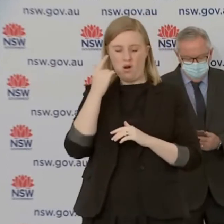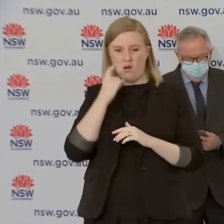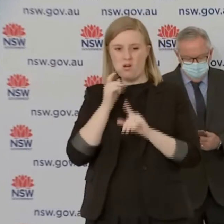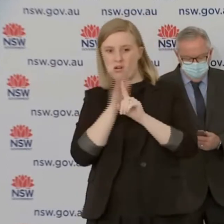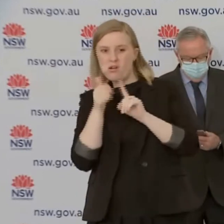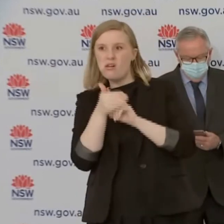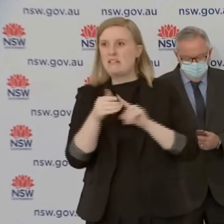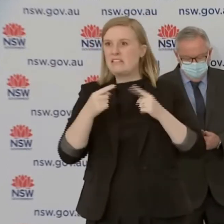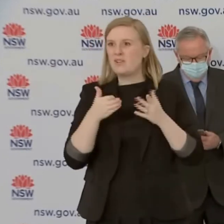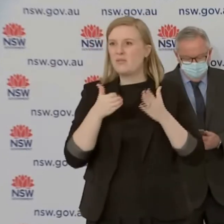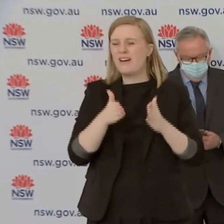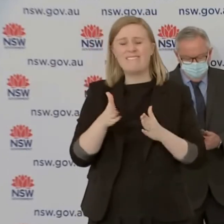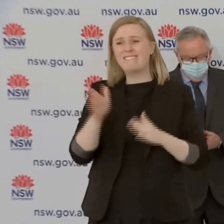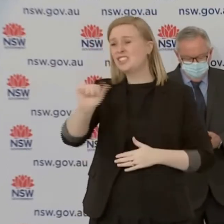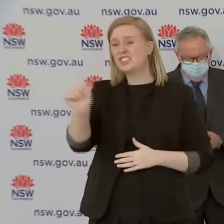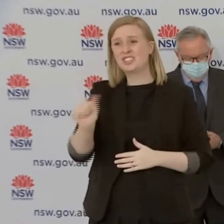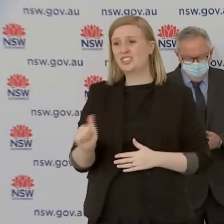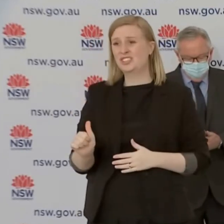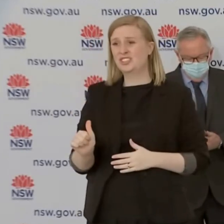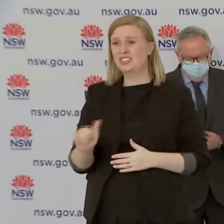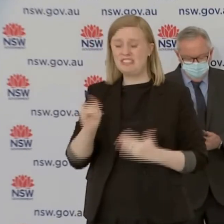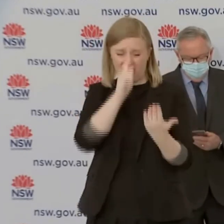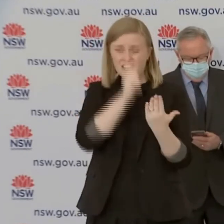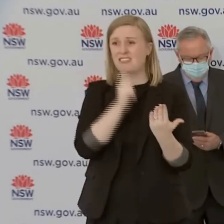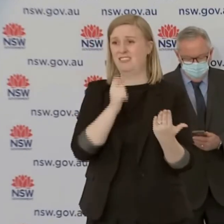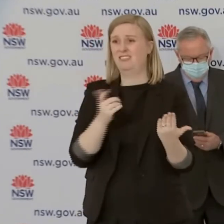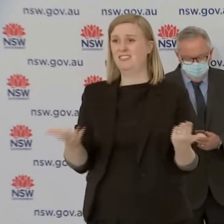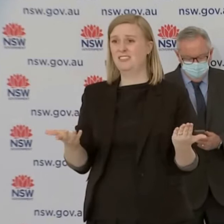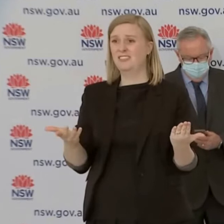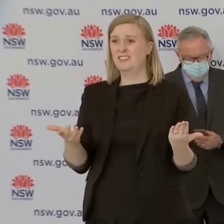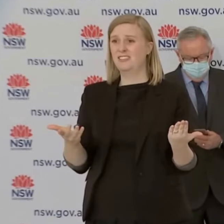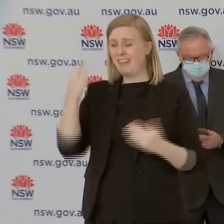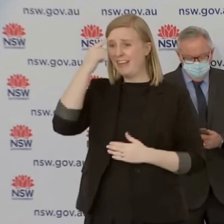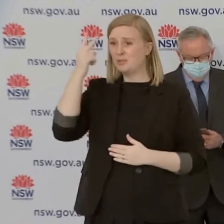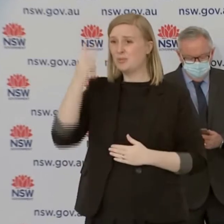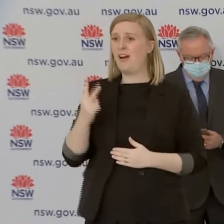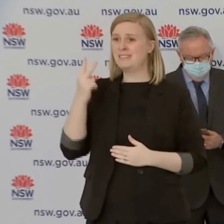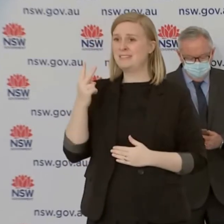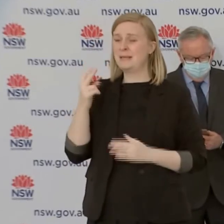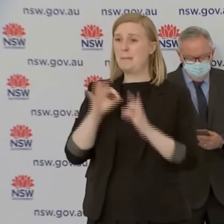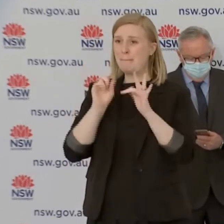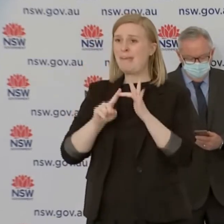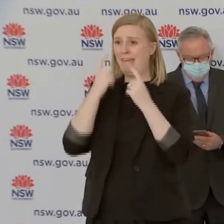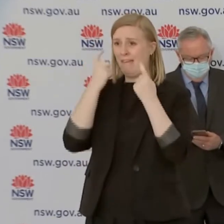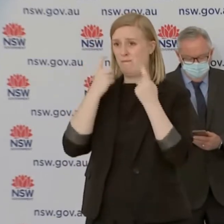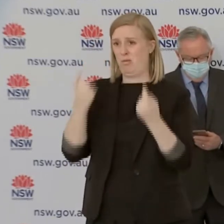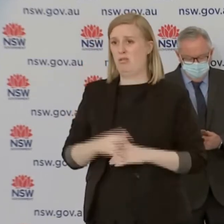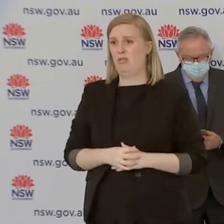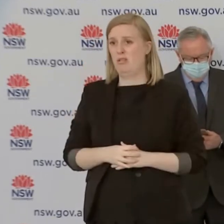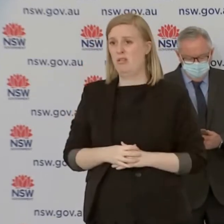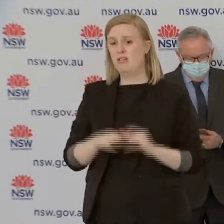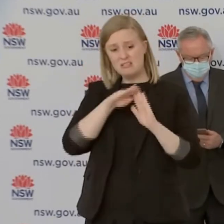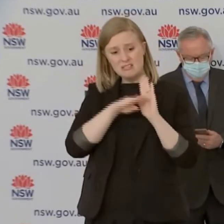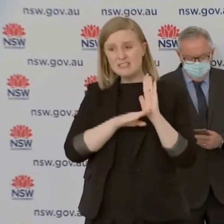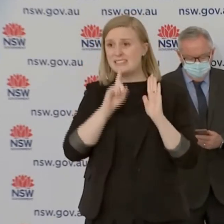asking business to take those decisions. You are required under the public health orders to work from home if it is at all practical, and I